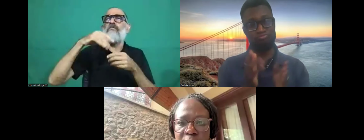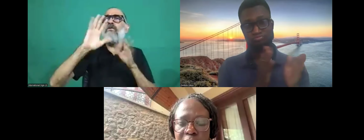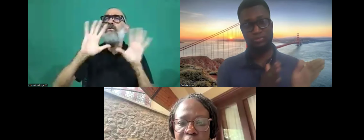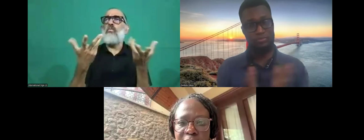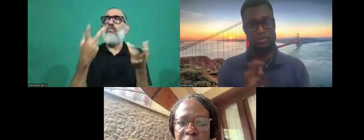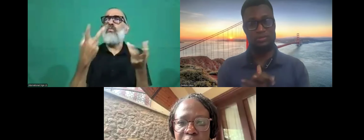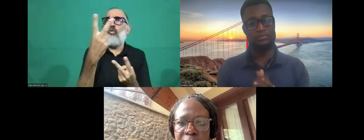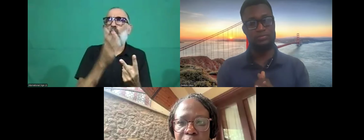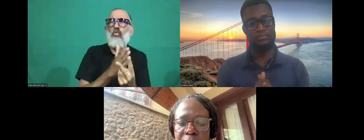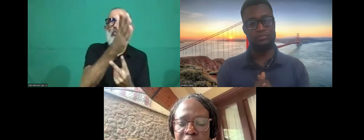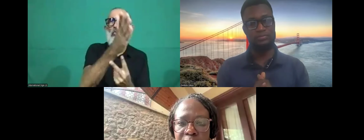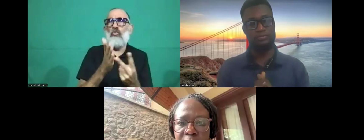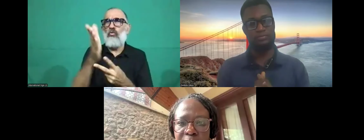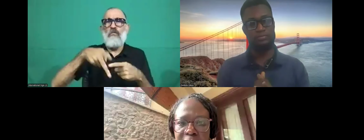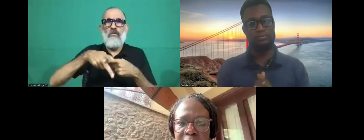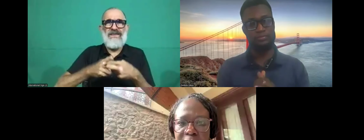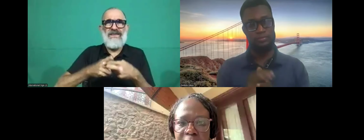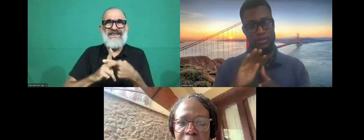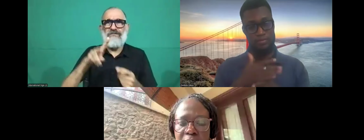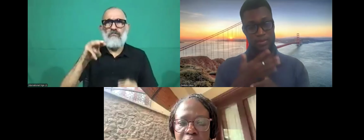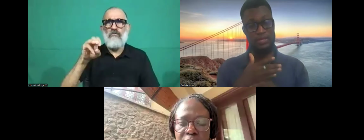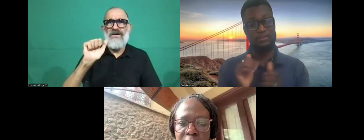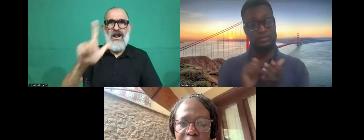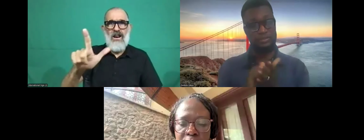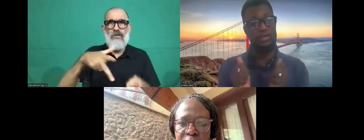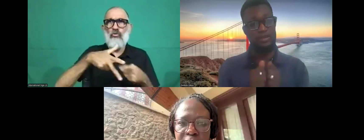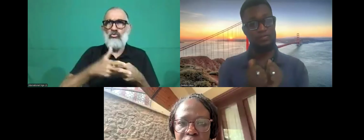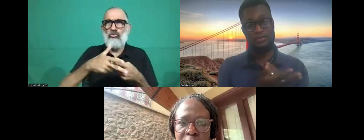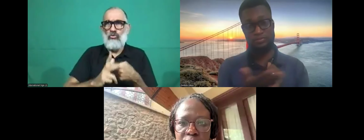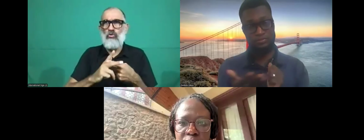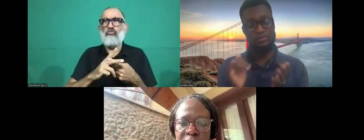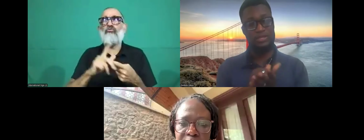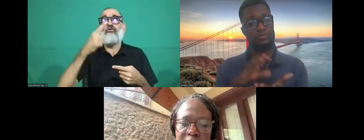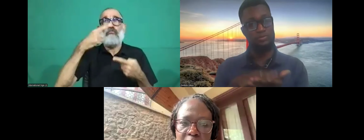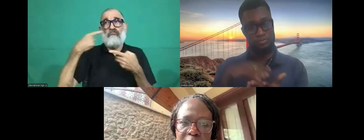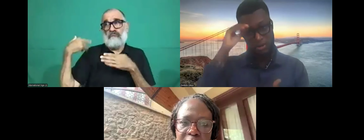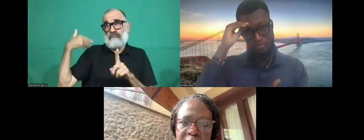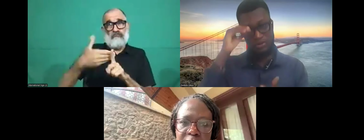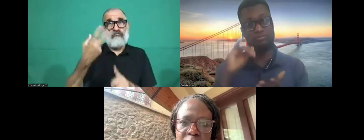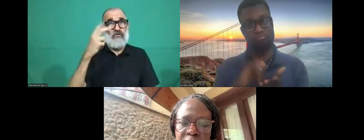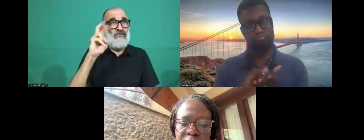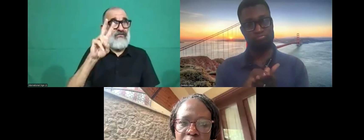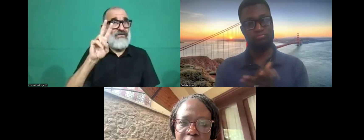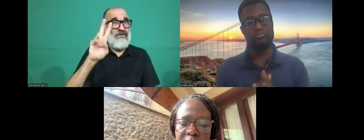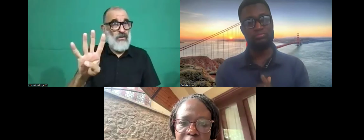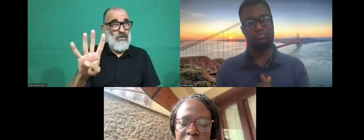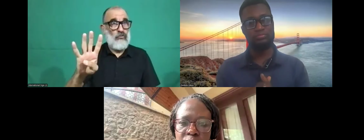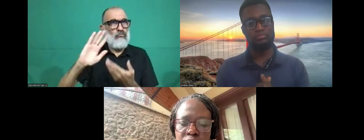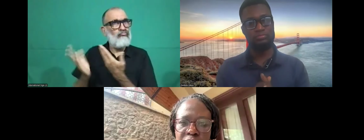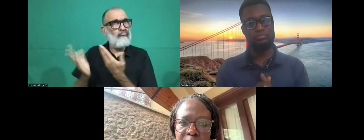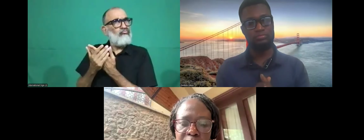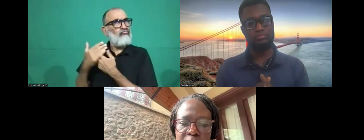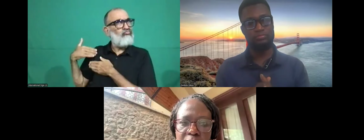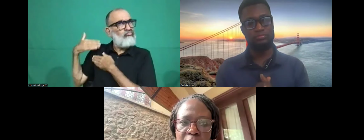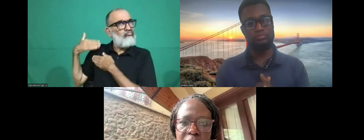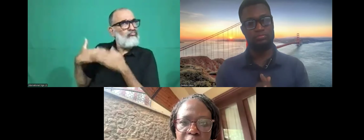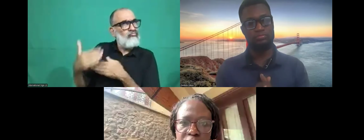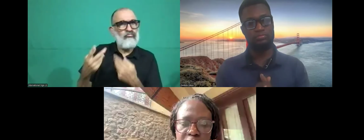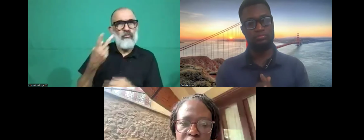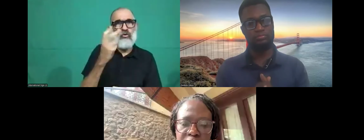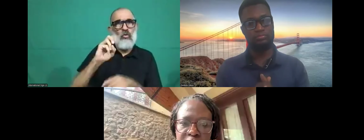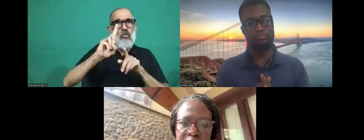in the work that has been supported by DRF. Because that is what will deepen our learning moving forward and what will shape